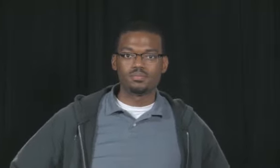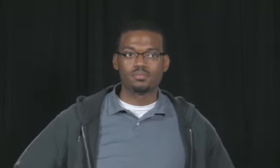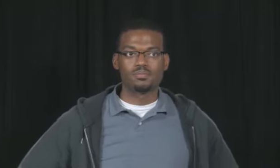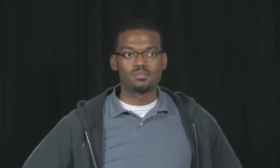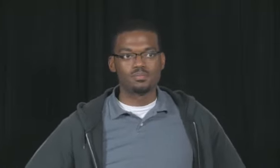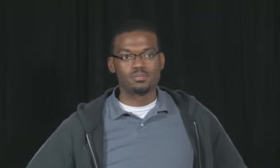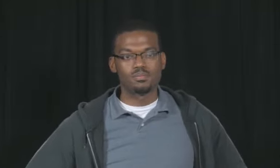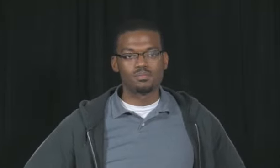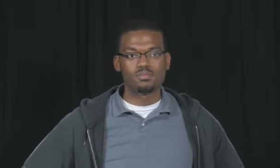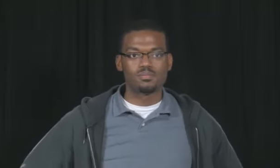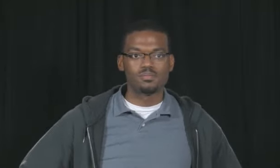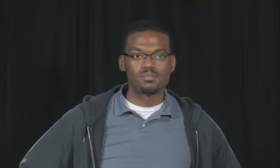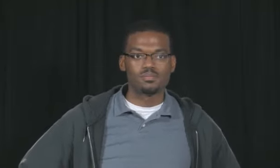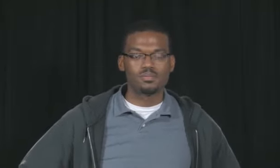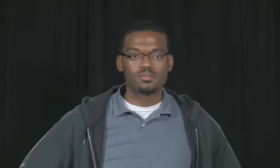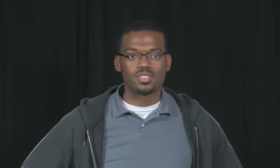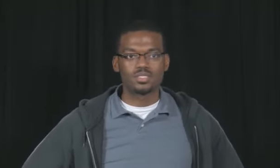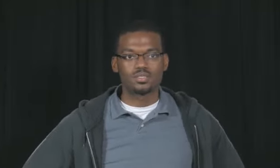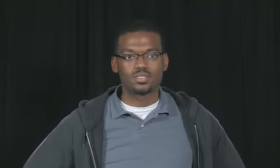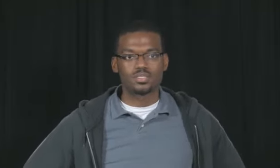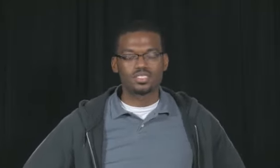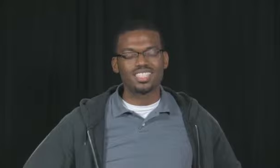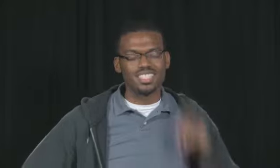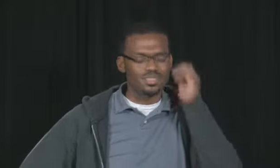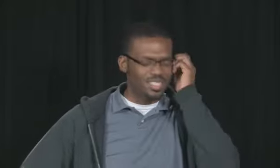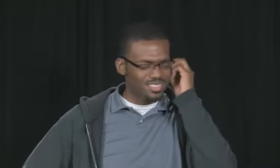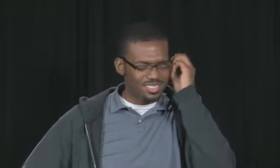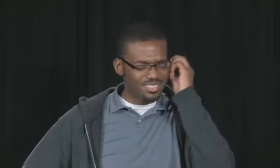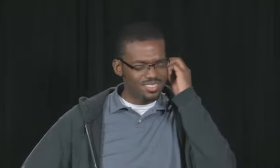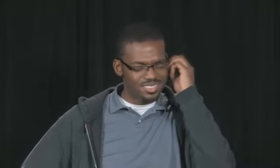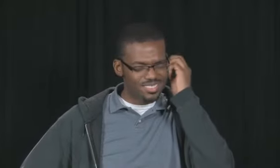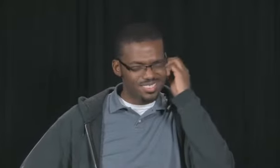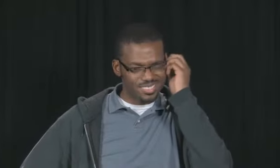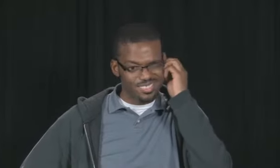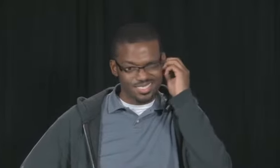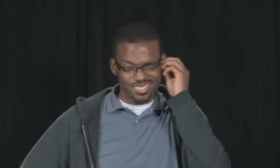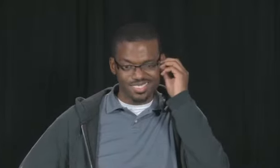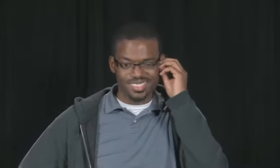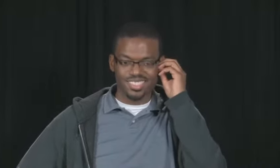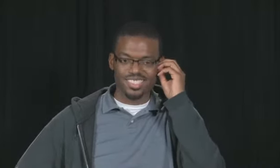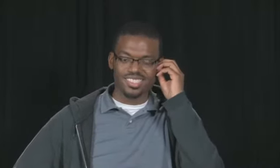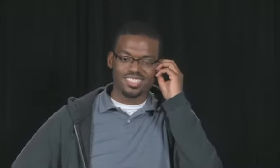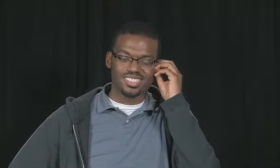You gave me the emphasis on the second roses. I did. I have seen roses, damasked, red and